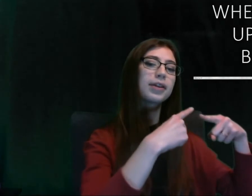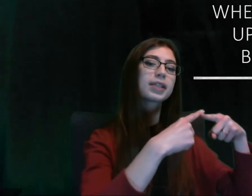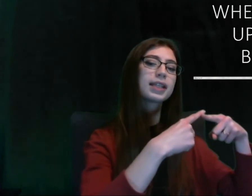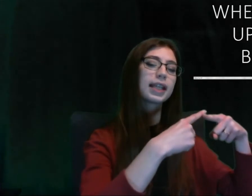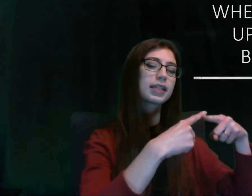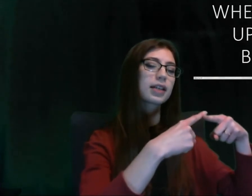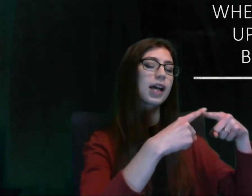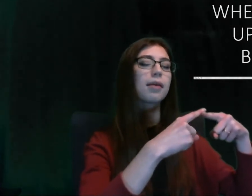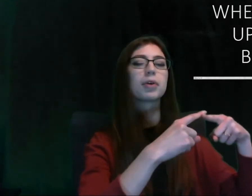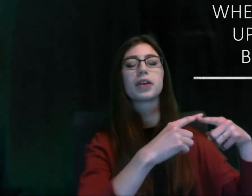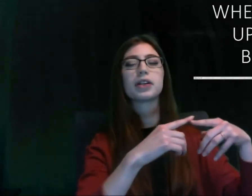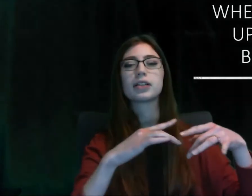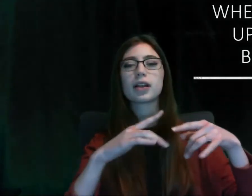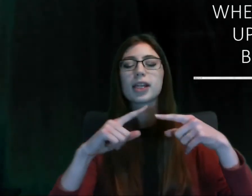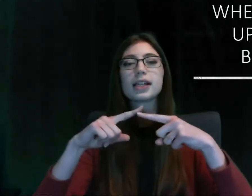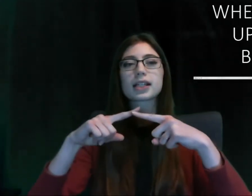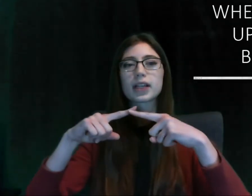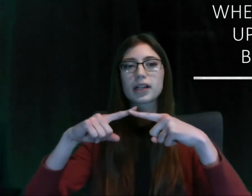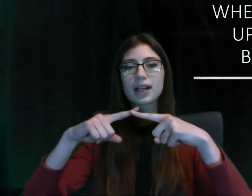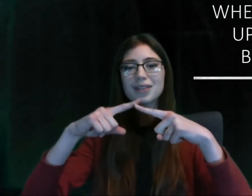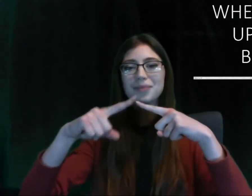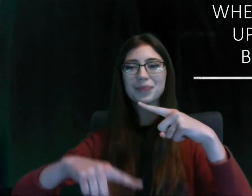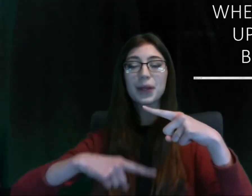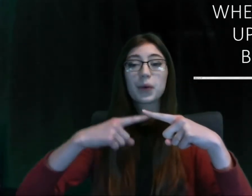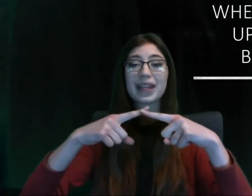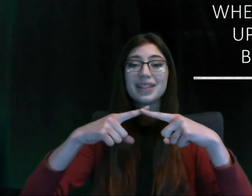and land on top of your non-dominant index finger again.